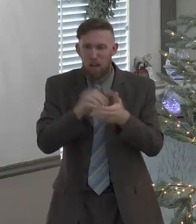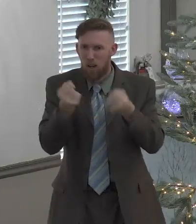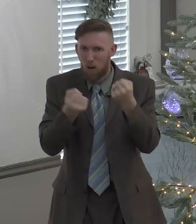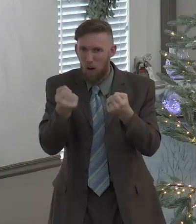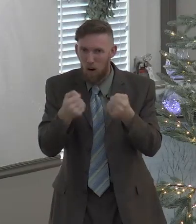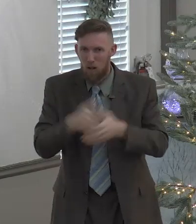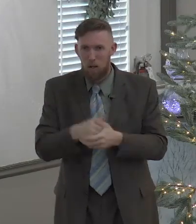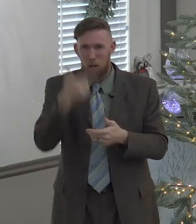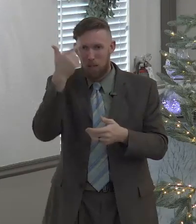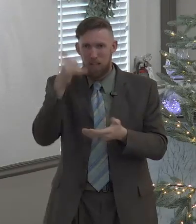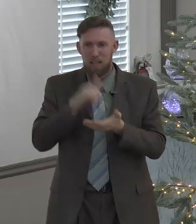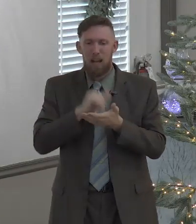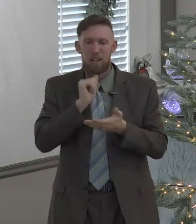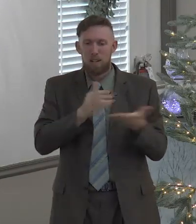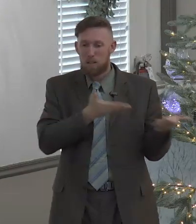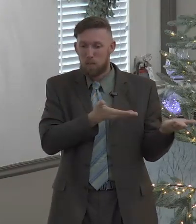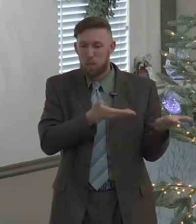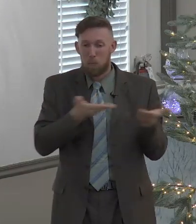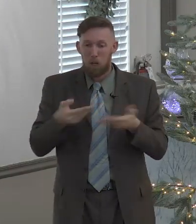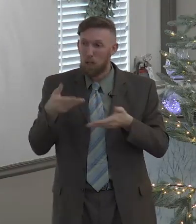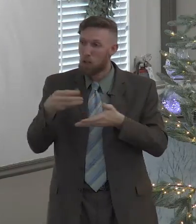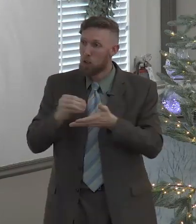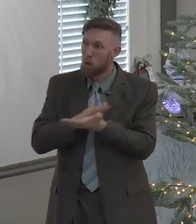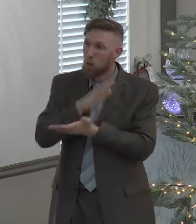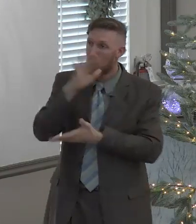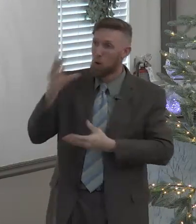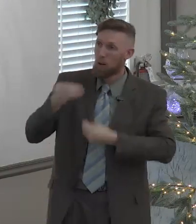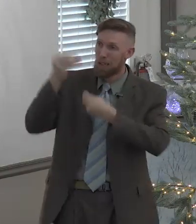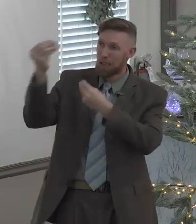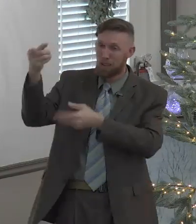Because that wouldn't glorify the Father through the Son.